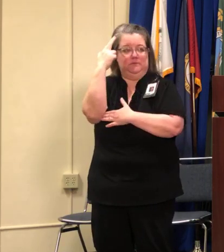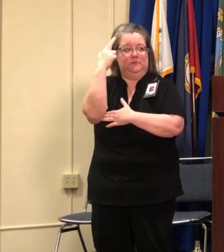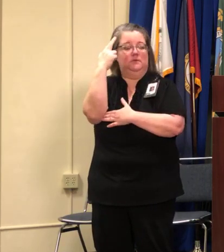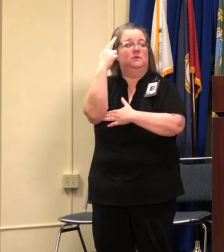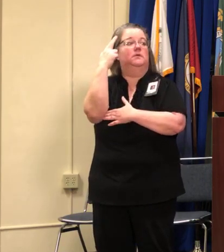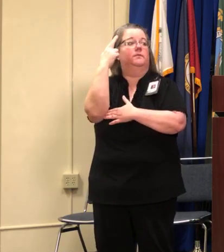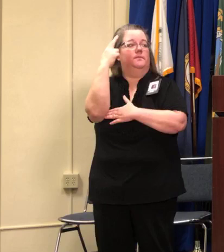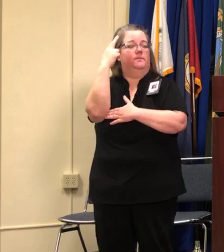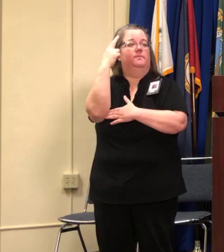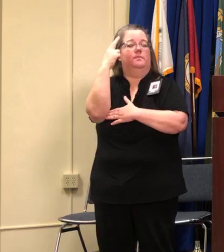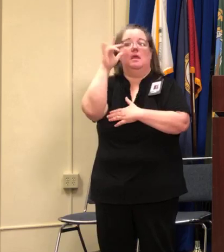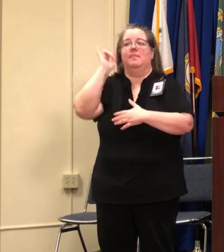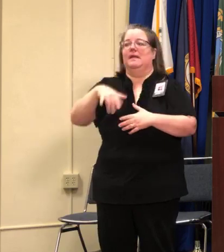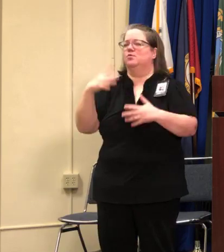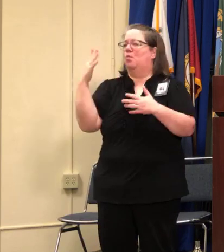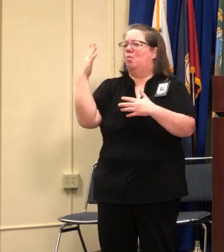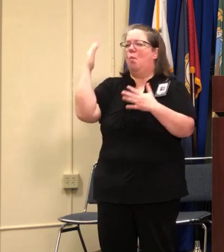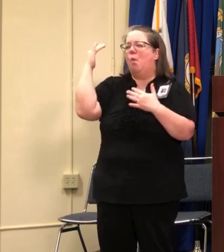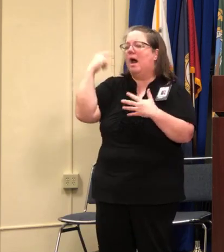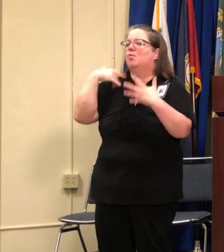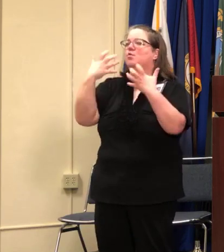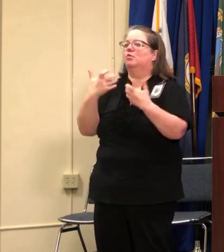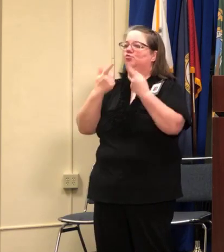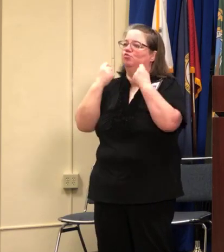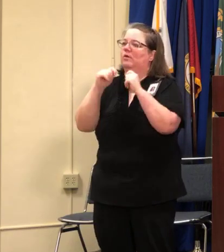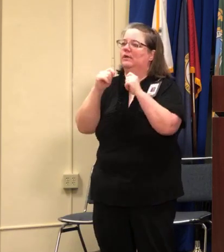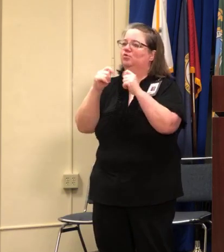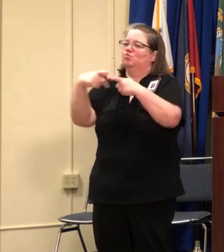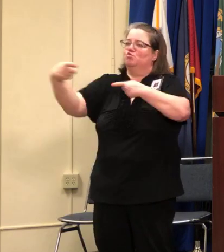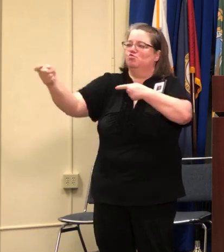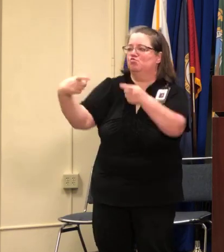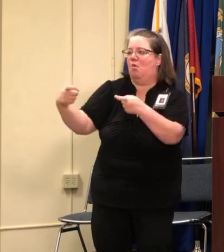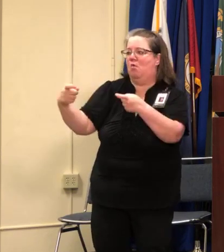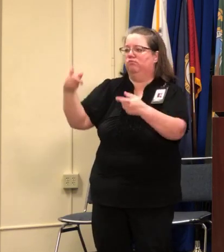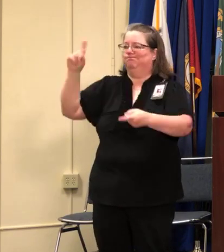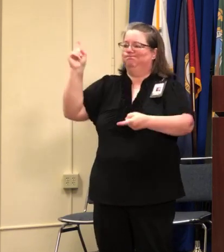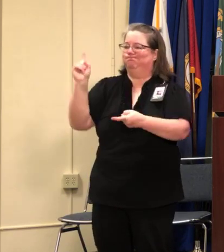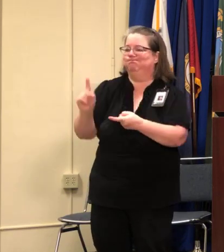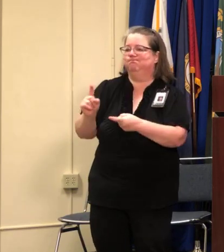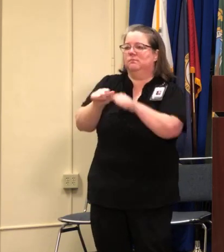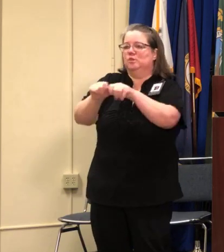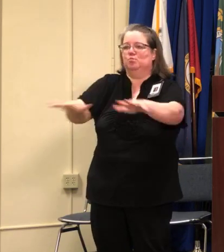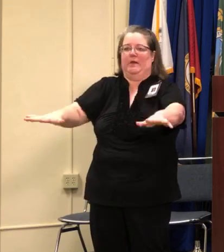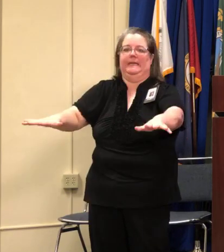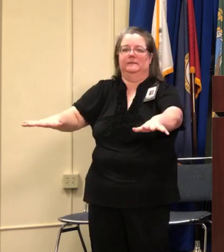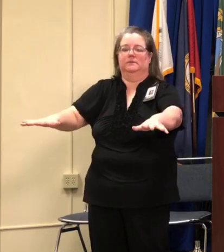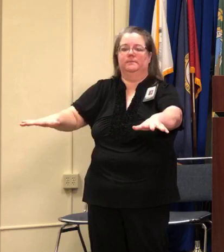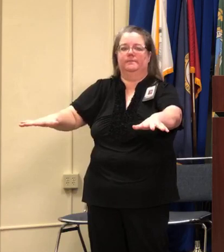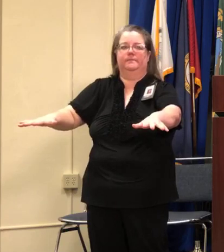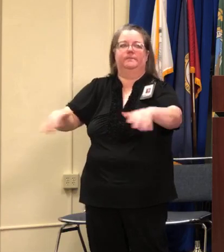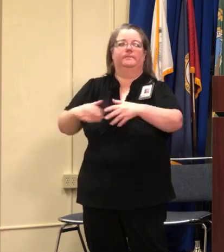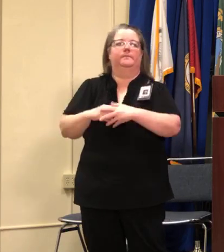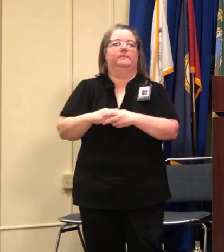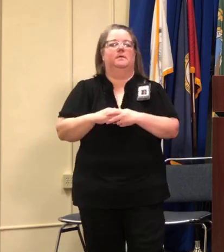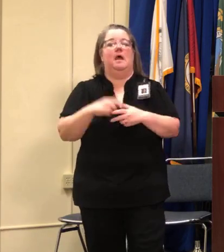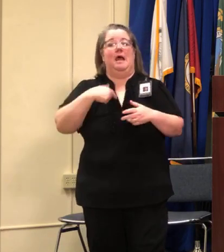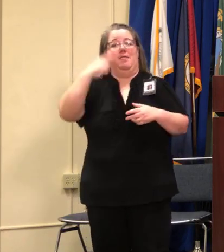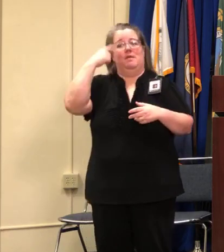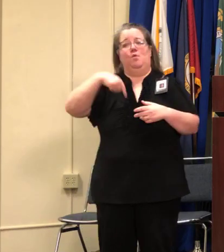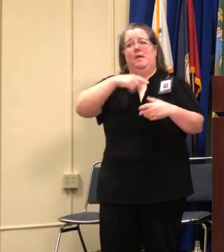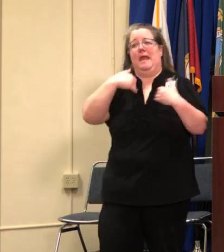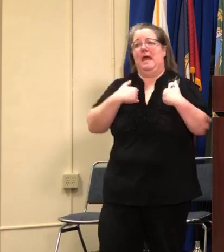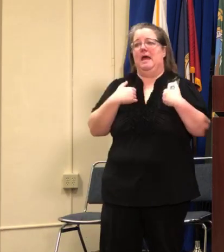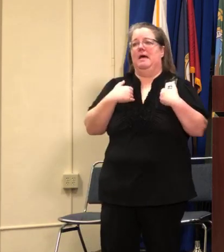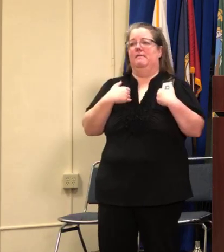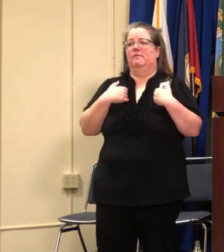And this is an attempt to still try to control community spread. I think we have a